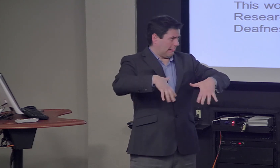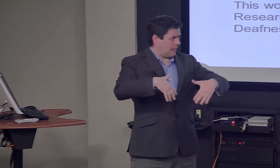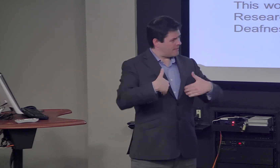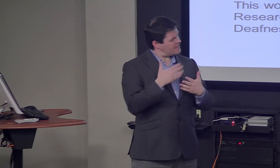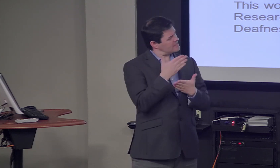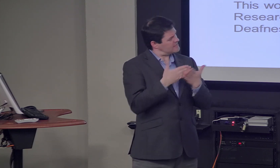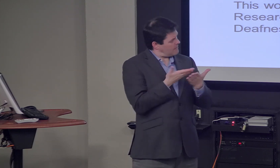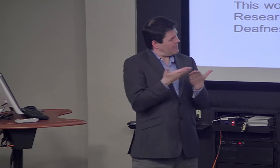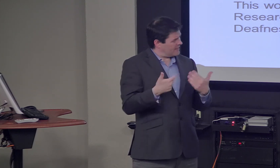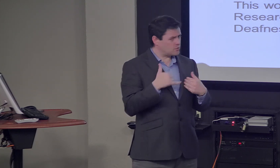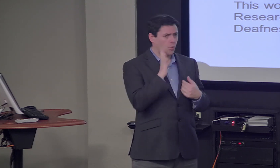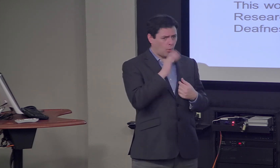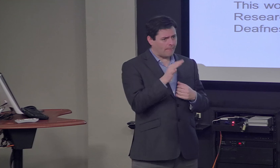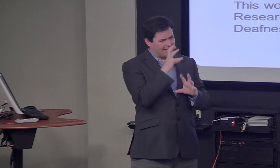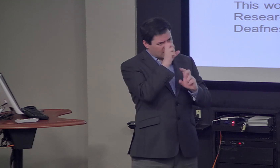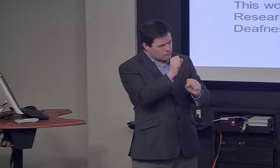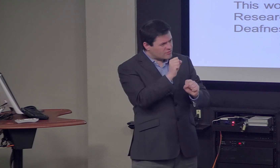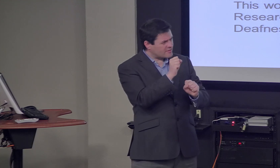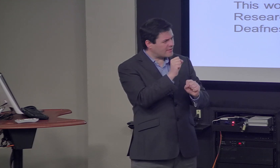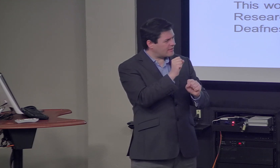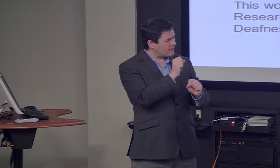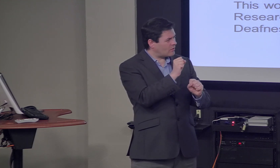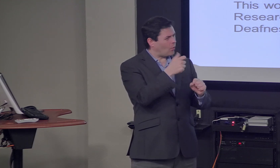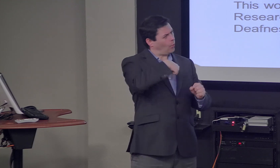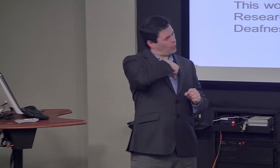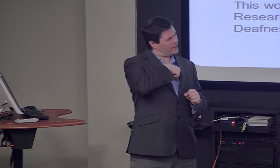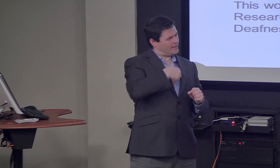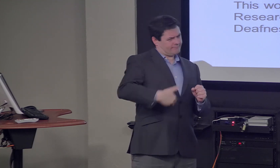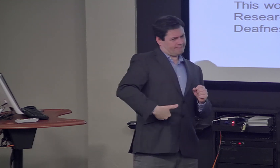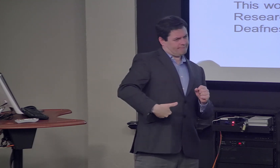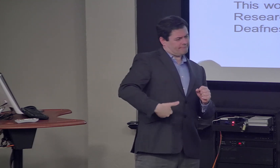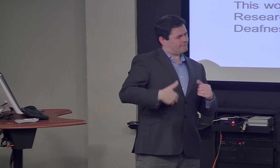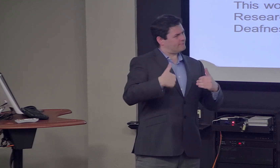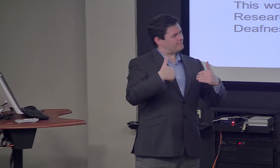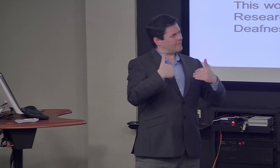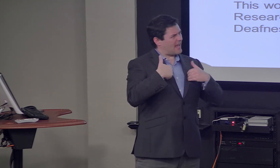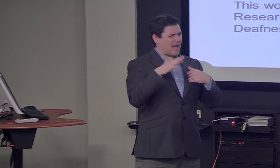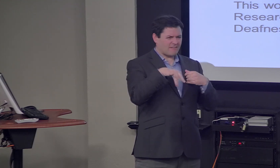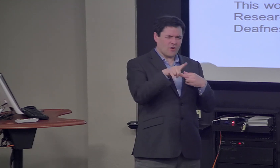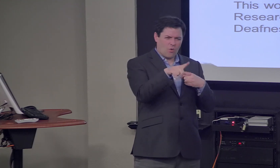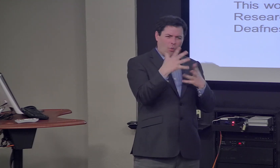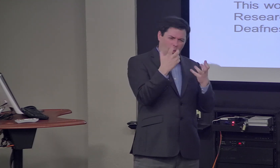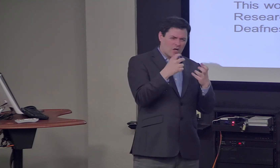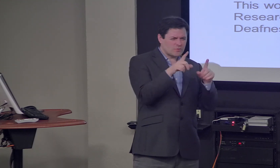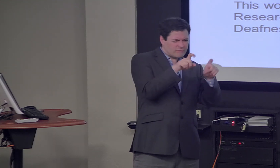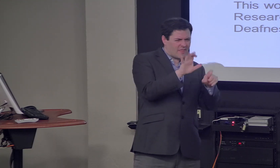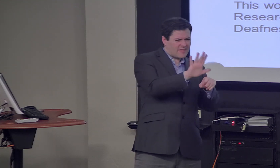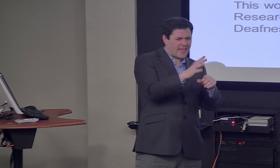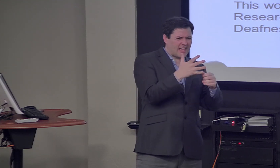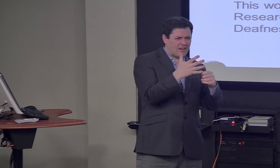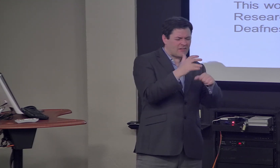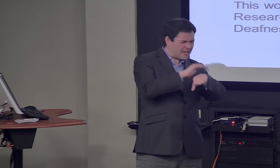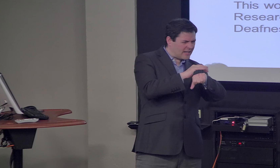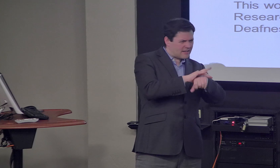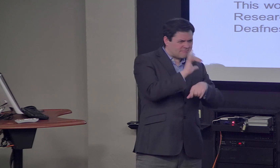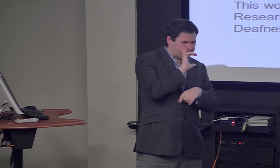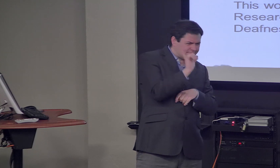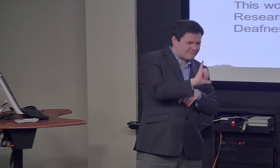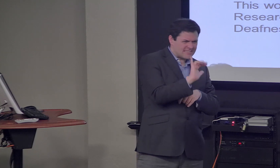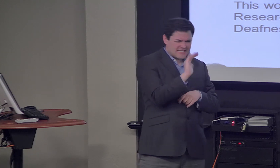I have, I don't think they speak to whether or not screening tools should be used or not. But I do think it's interesting that we do have this innate subconscious sense